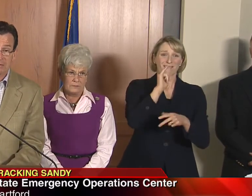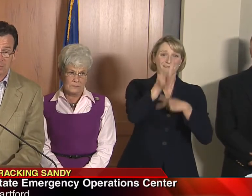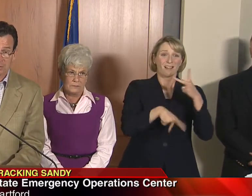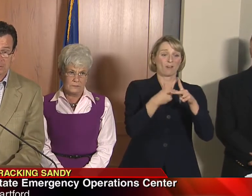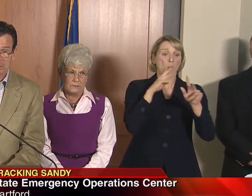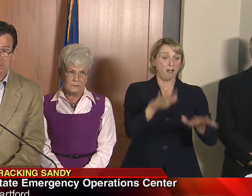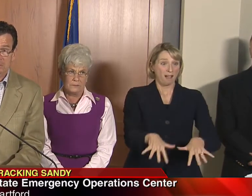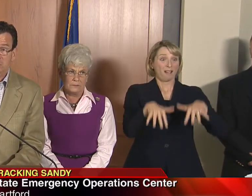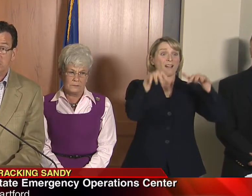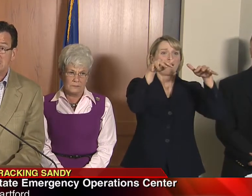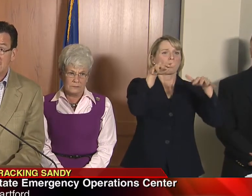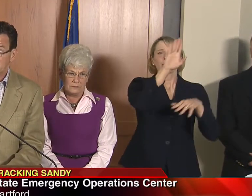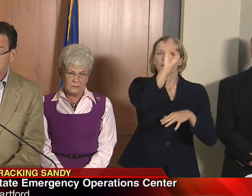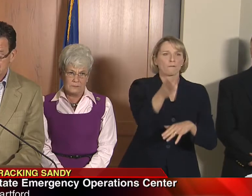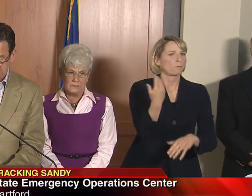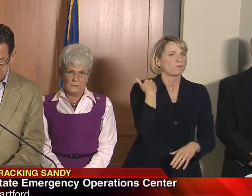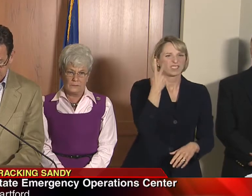was never.